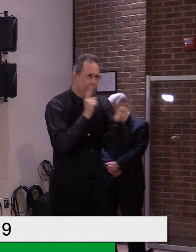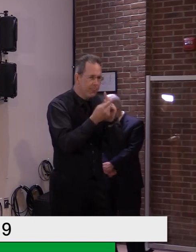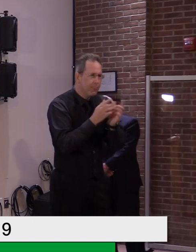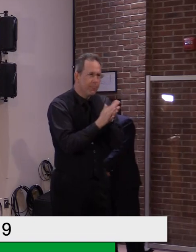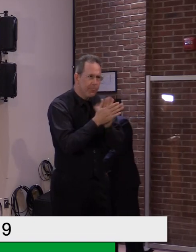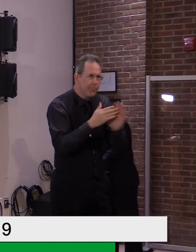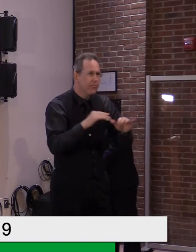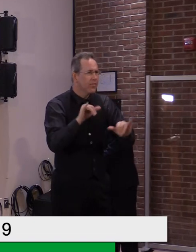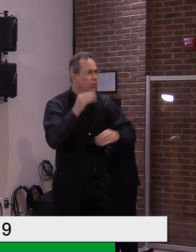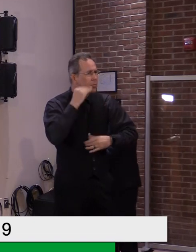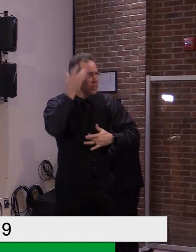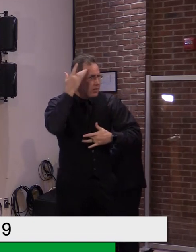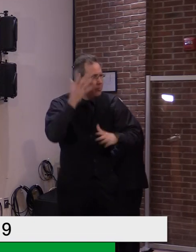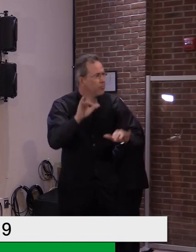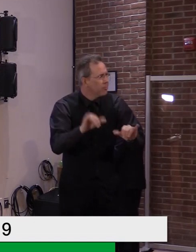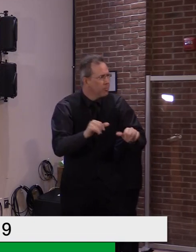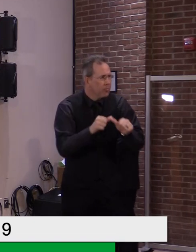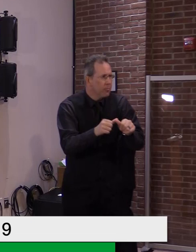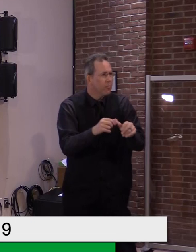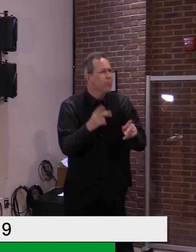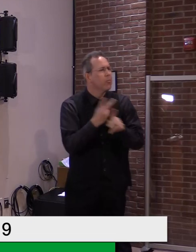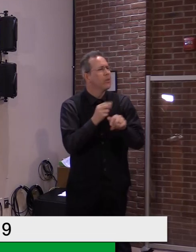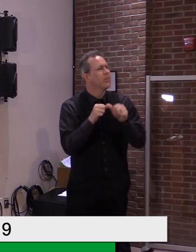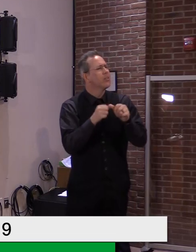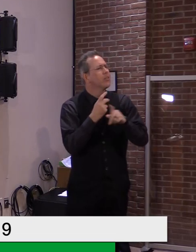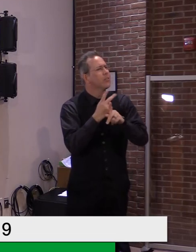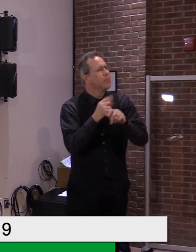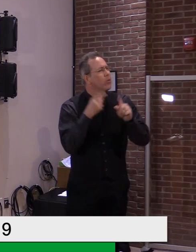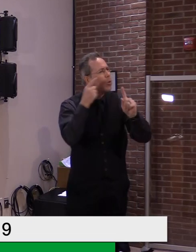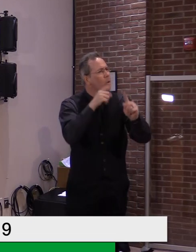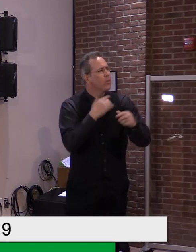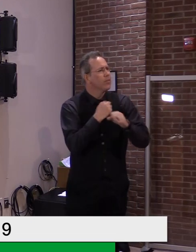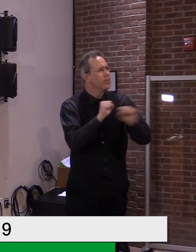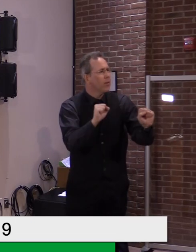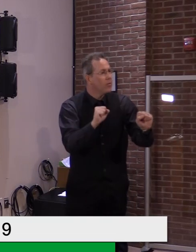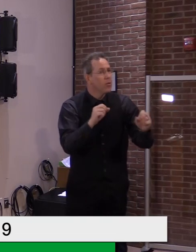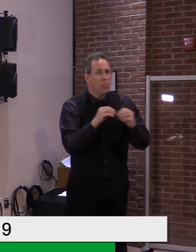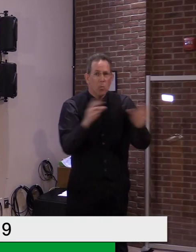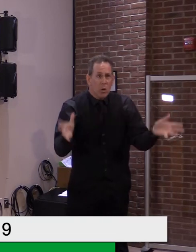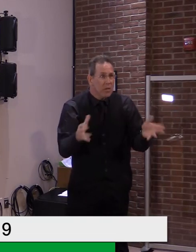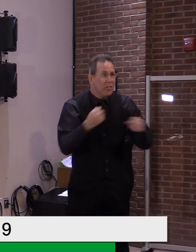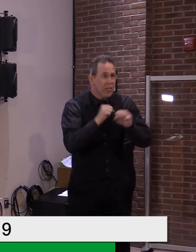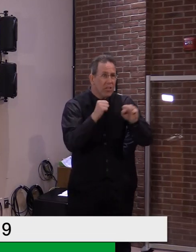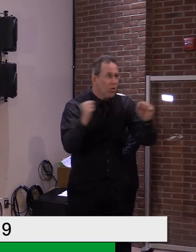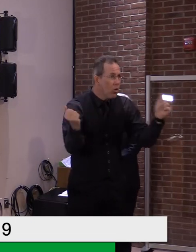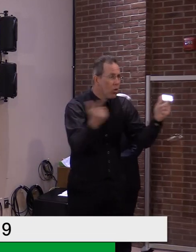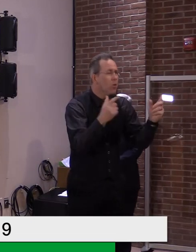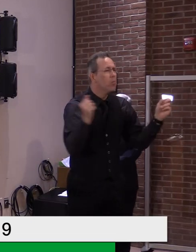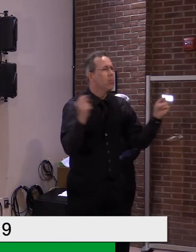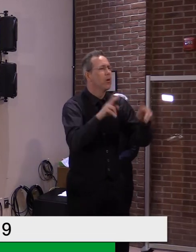safer, and have a far more normal summer if we do so. Dr. Levine?